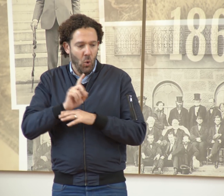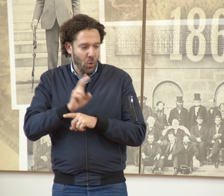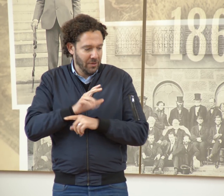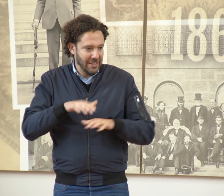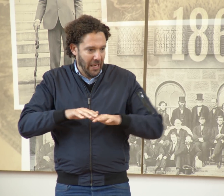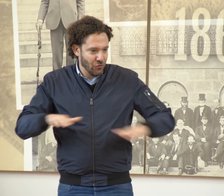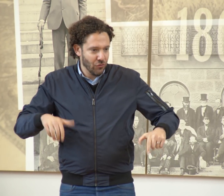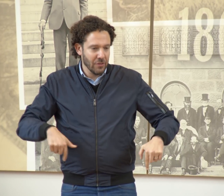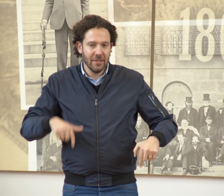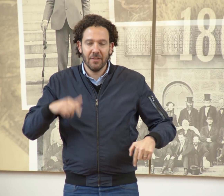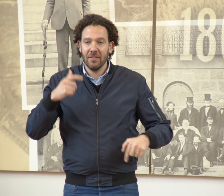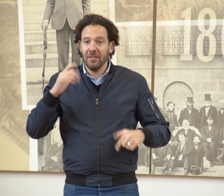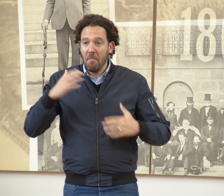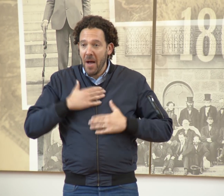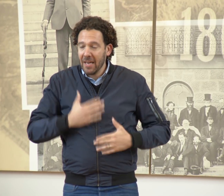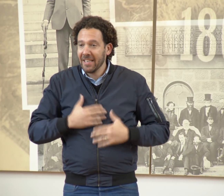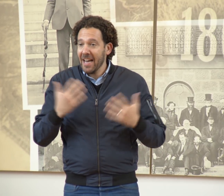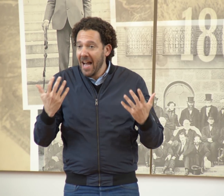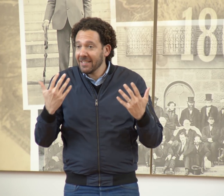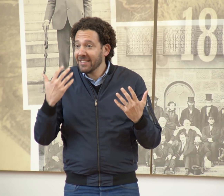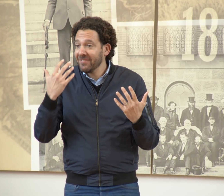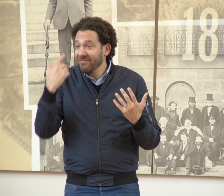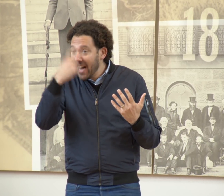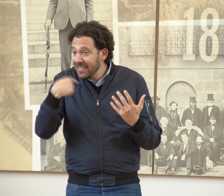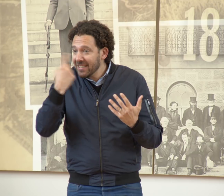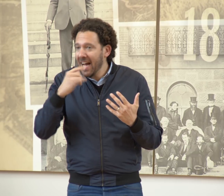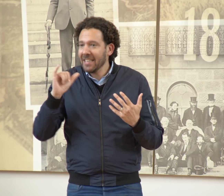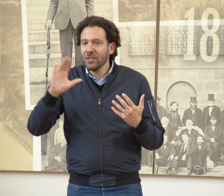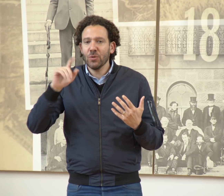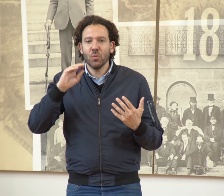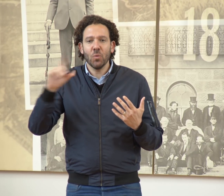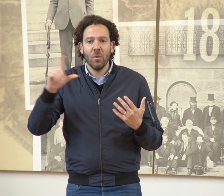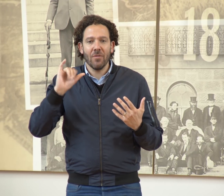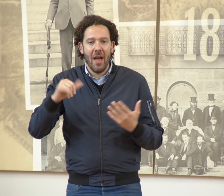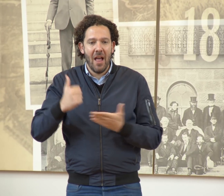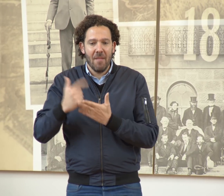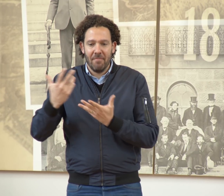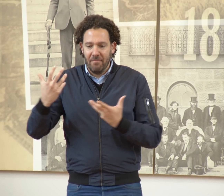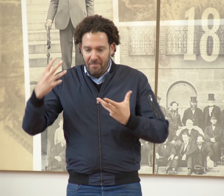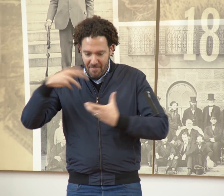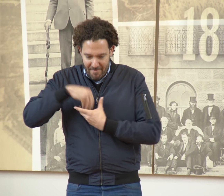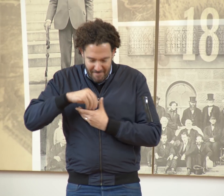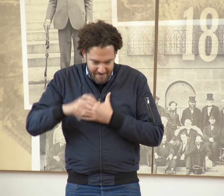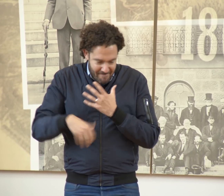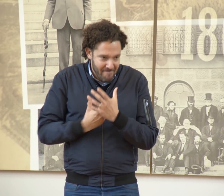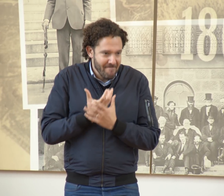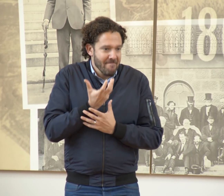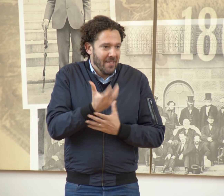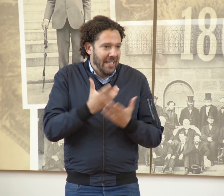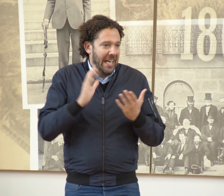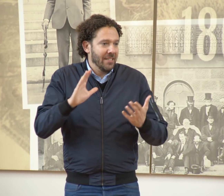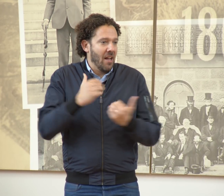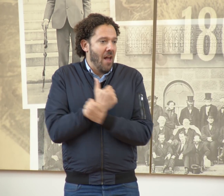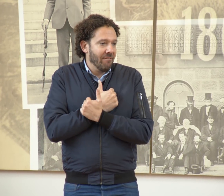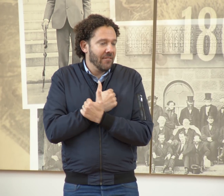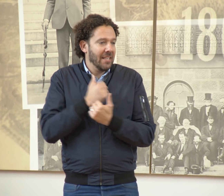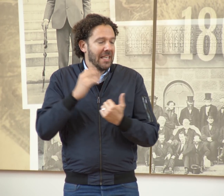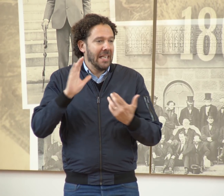His spirit was always to communicate with others. He used his body and his face as